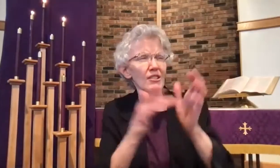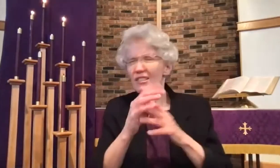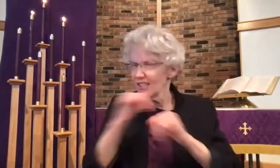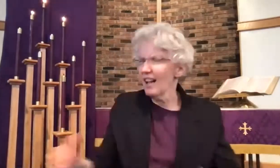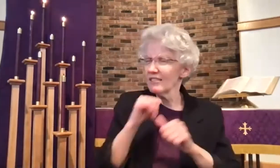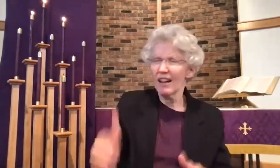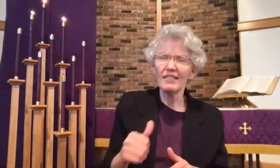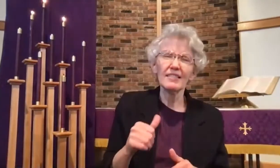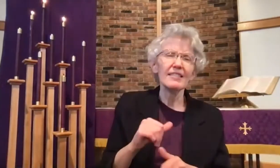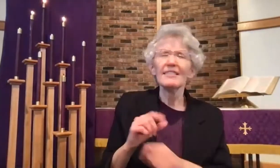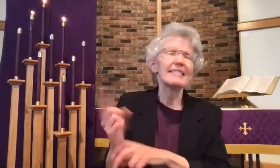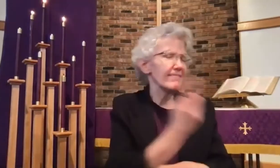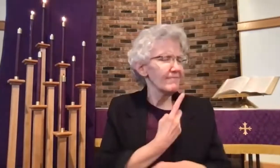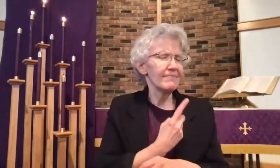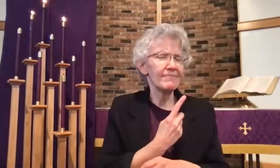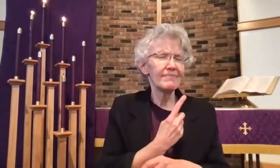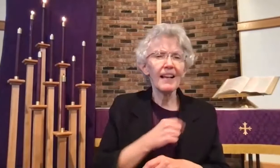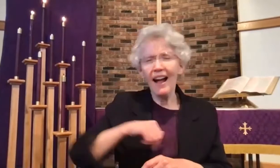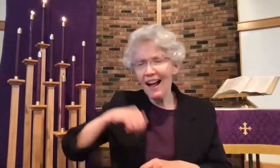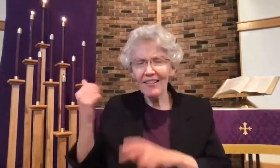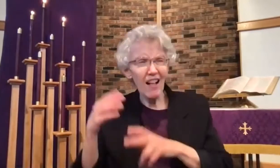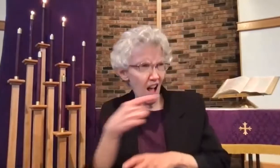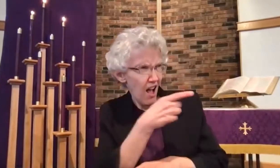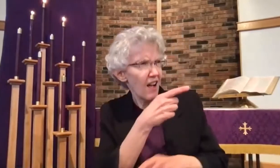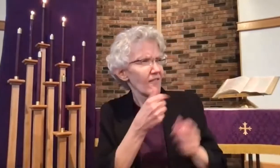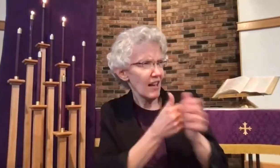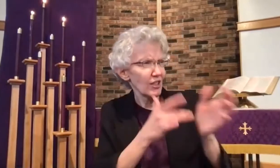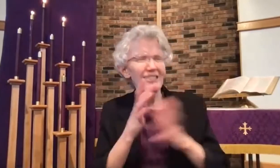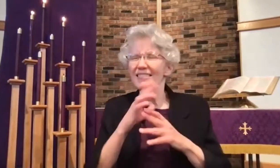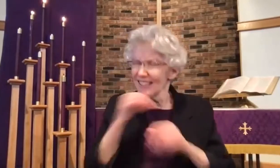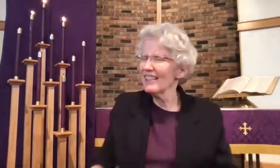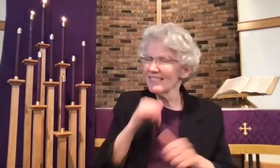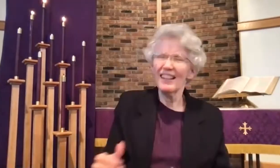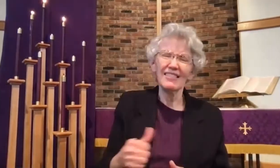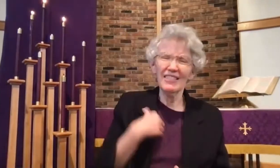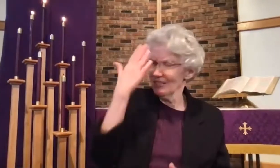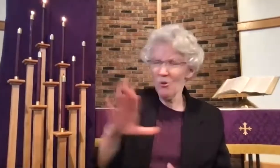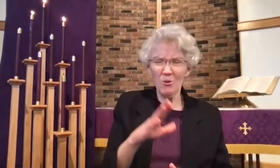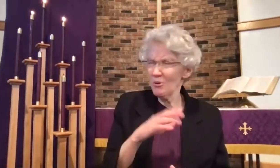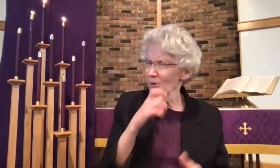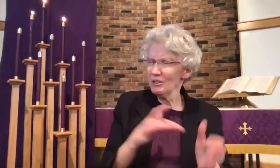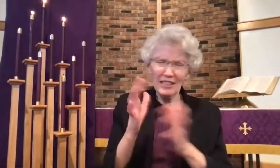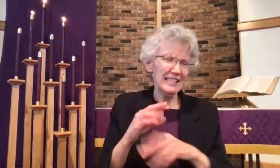of Jesus?" And he denied it. And several other people said, "Yes, you are." And he